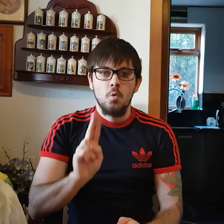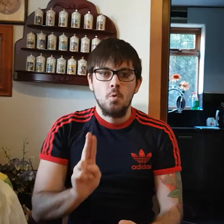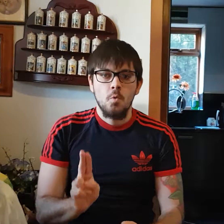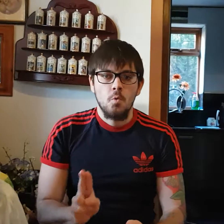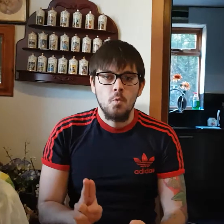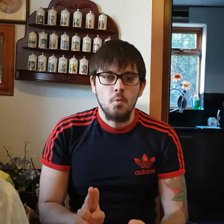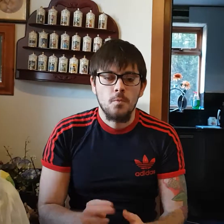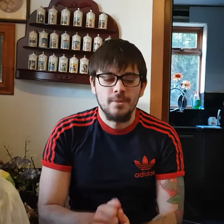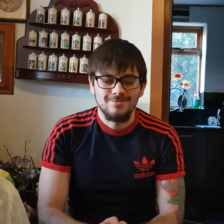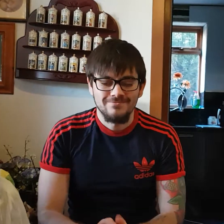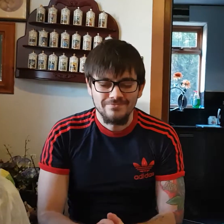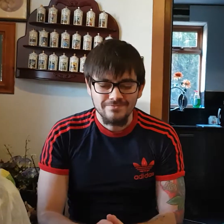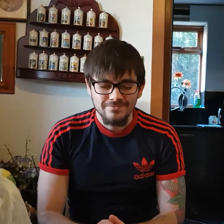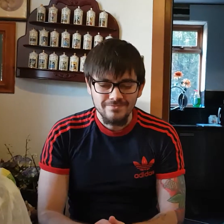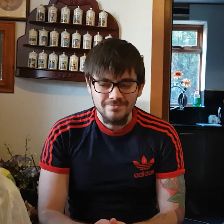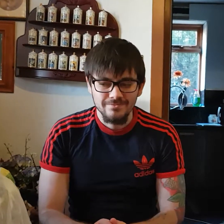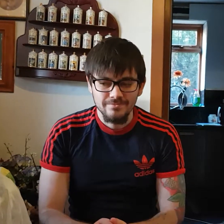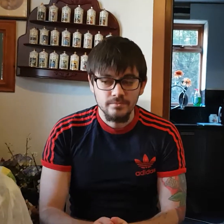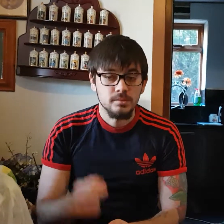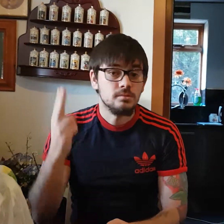And then I moved to high school.